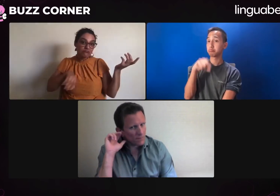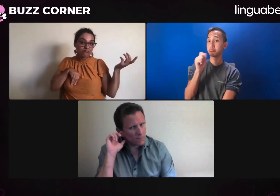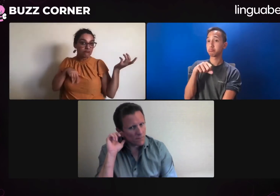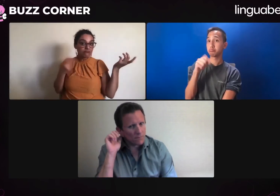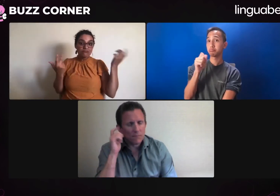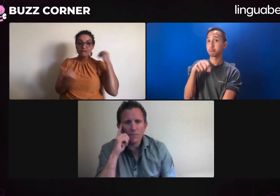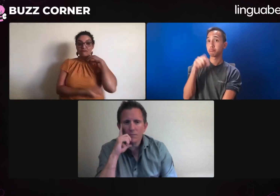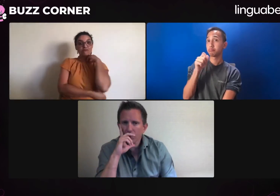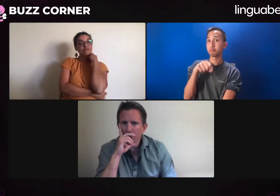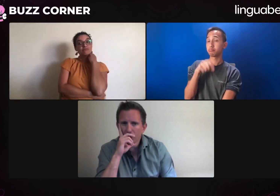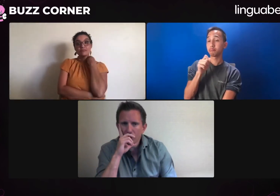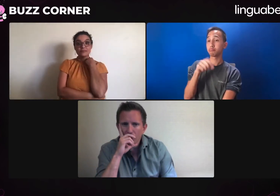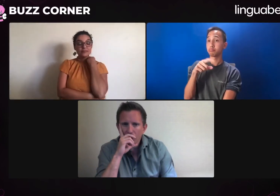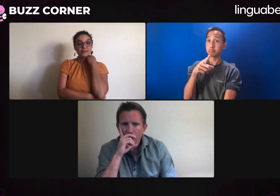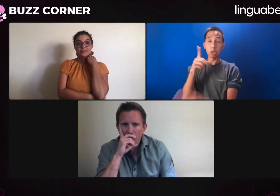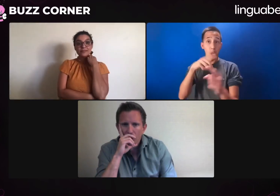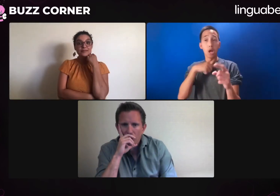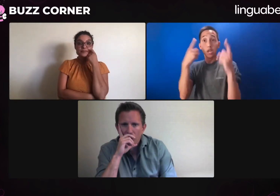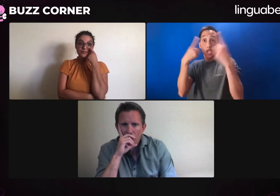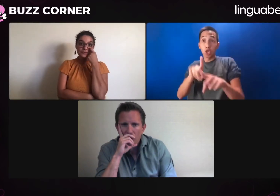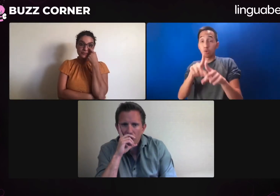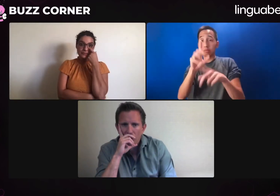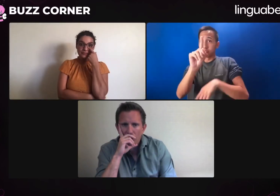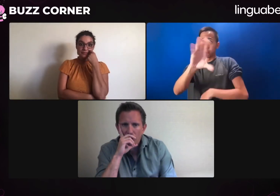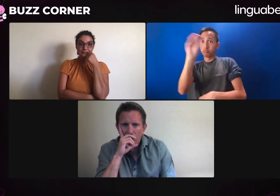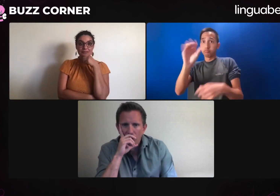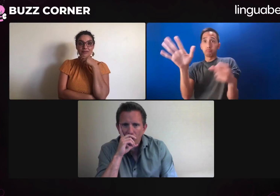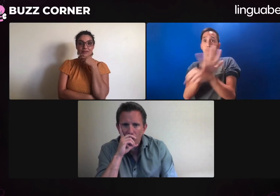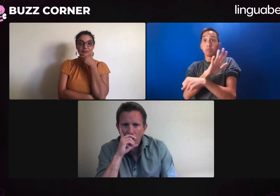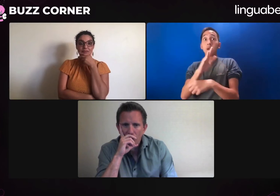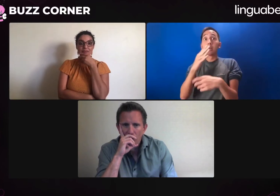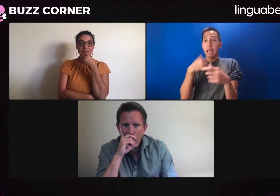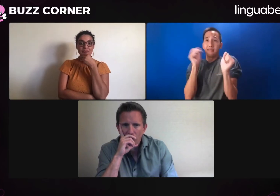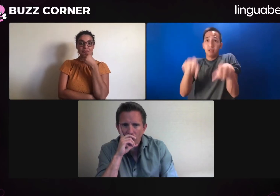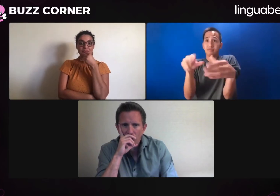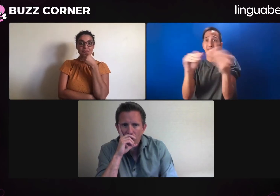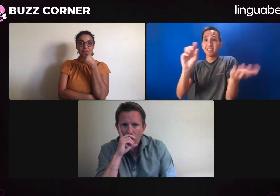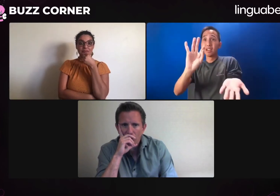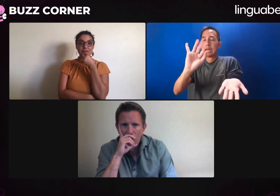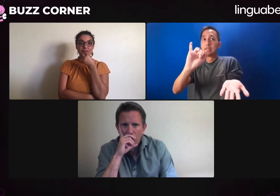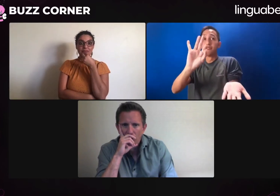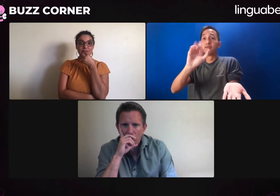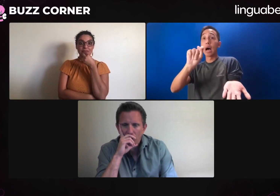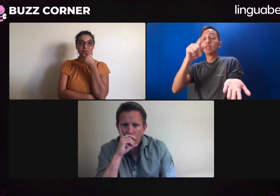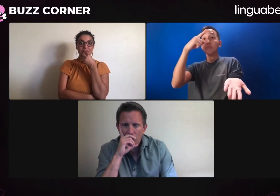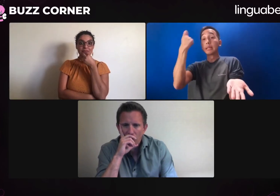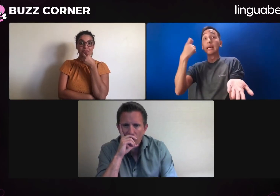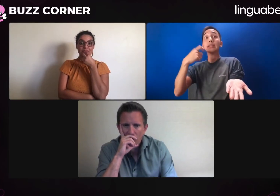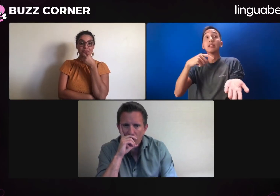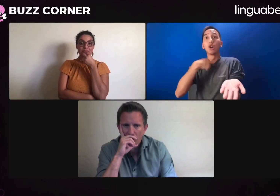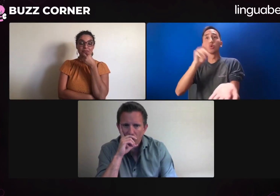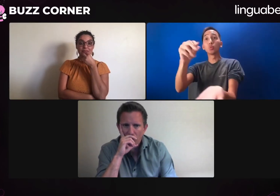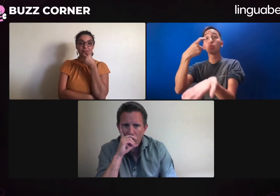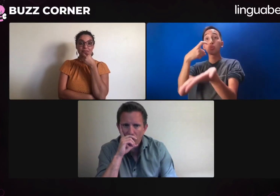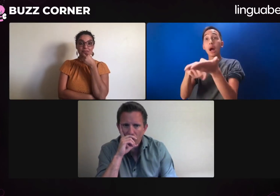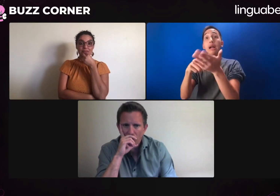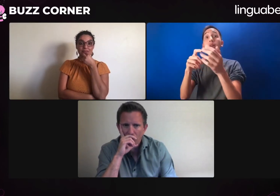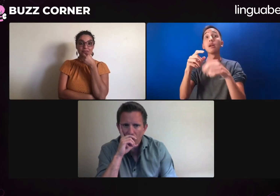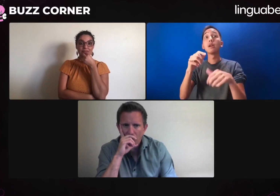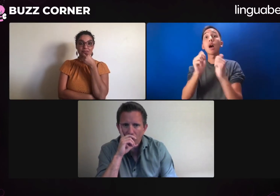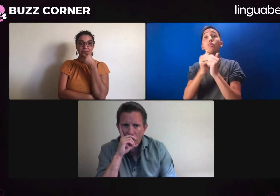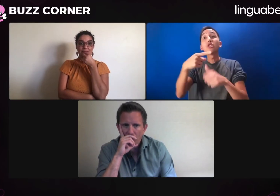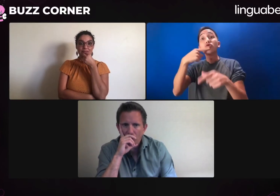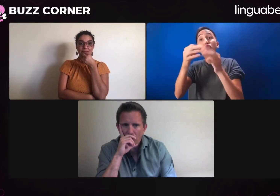inside, right? Now they may feel it. You just have to accept that that's a fact. And I agree 100% with that. And I can say, like, in